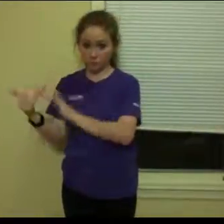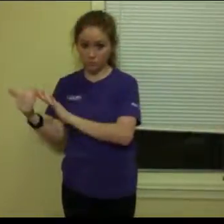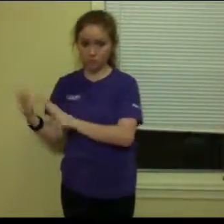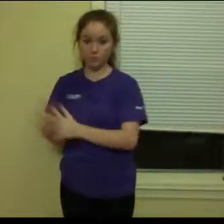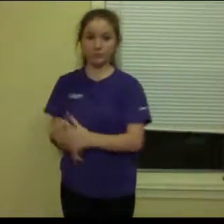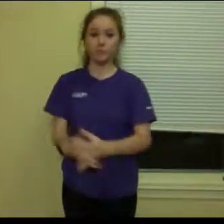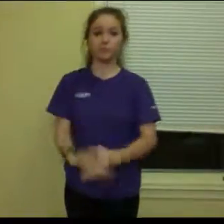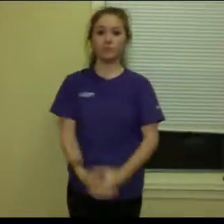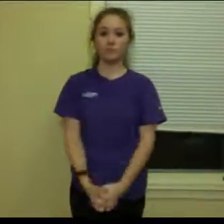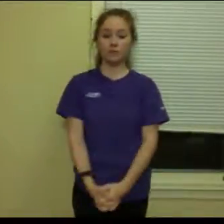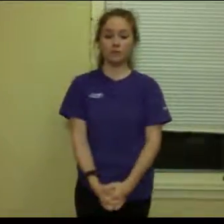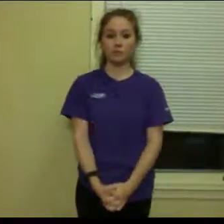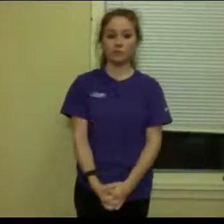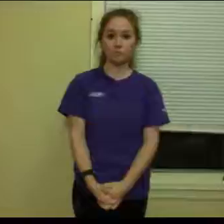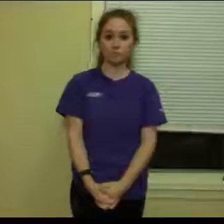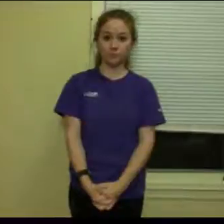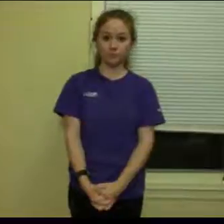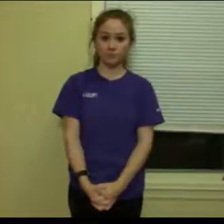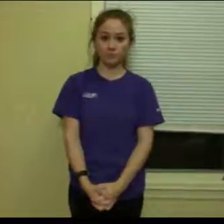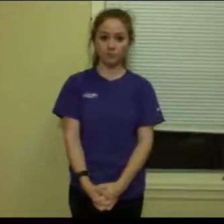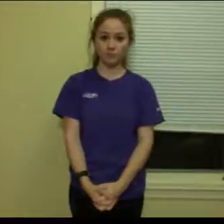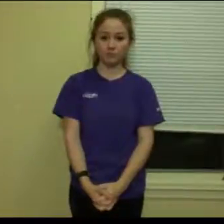You can't have democracy unless there's support for the power.